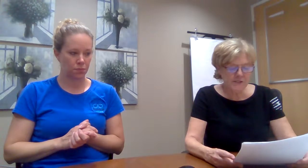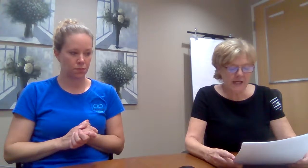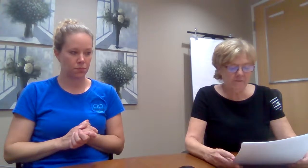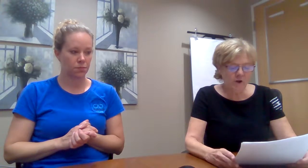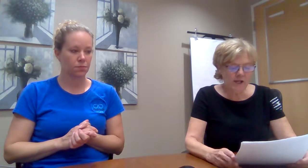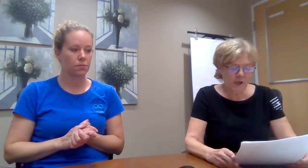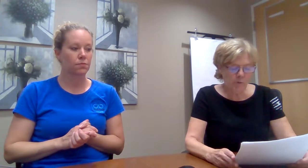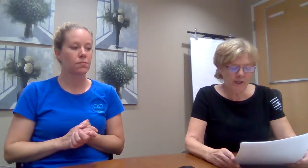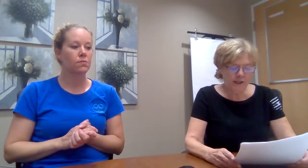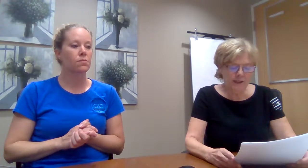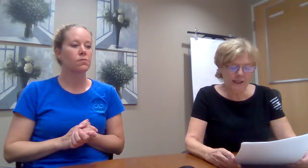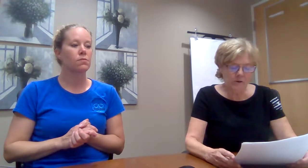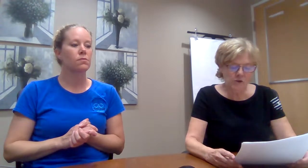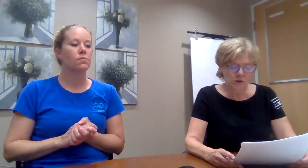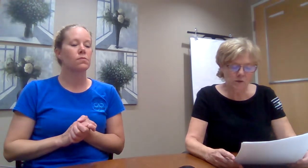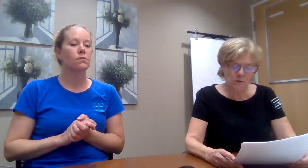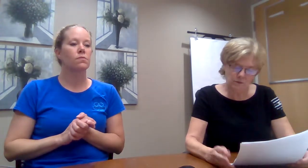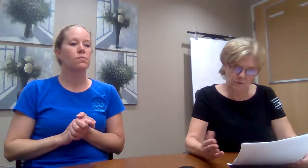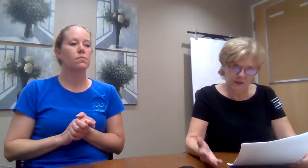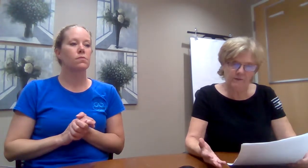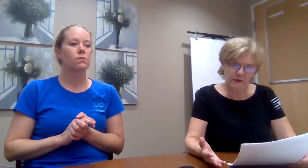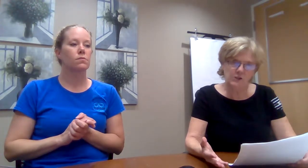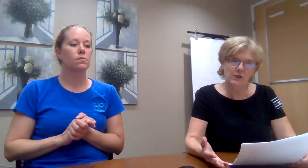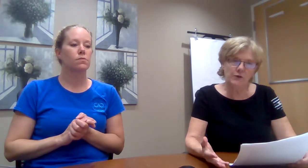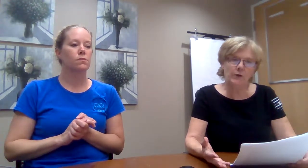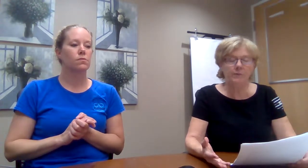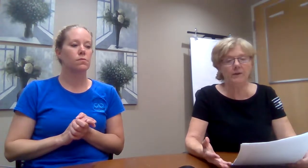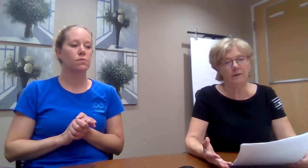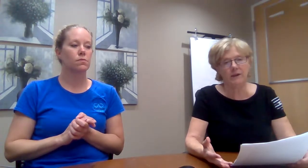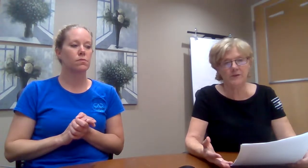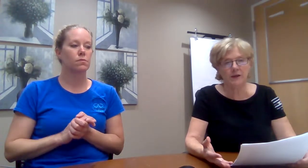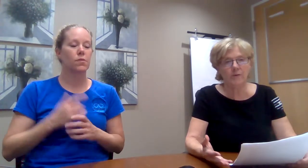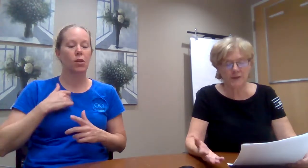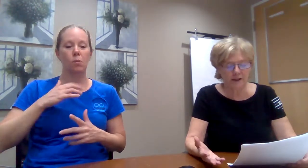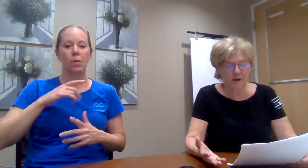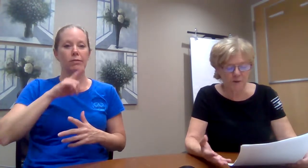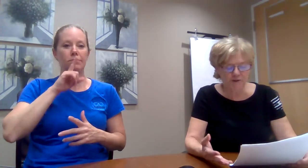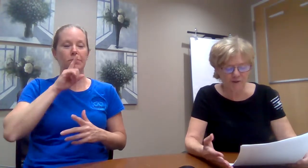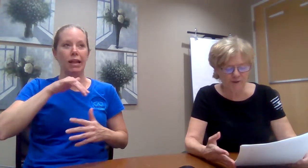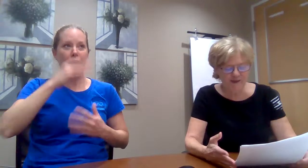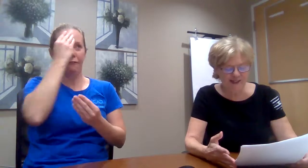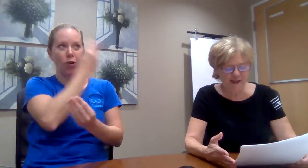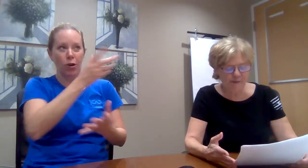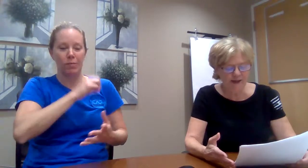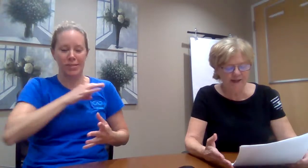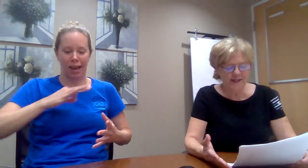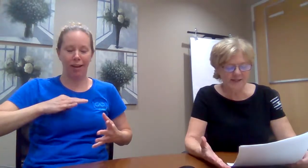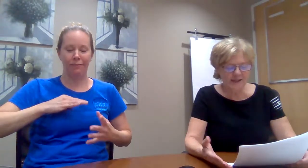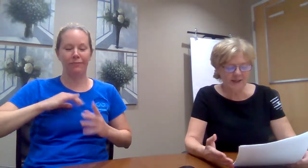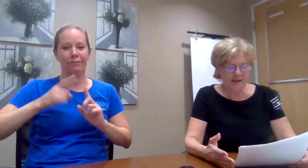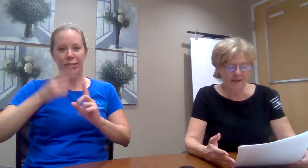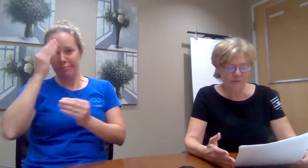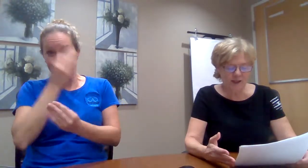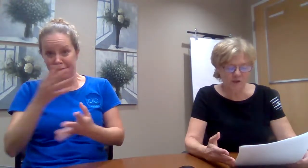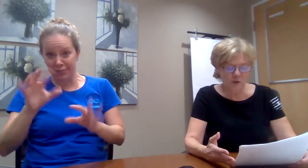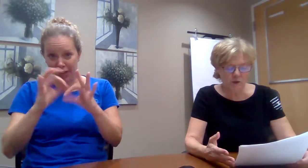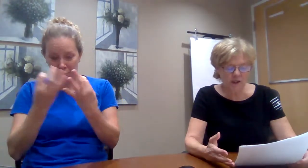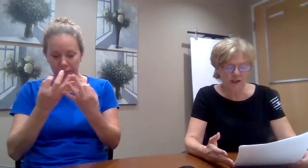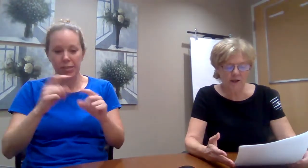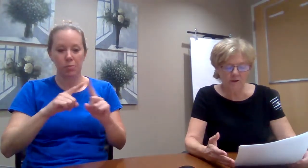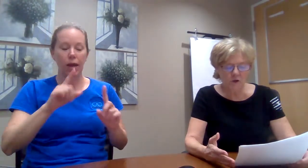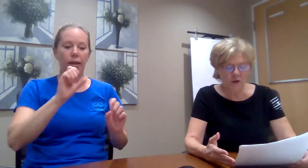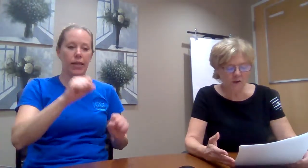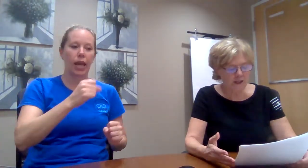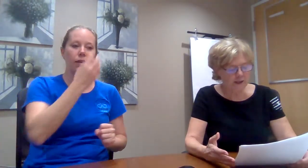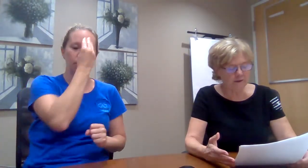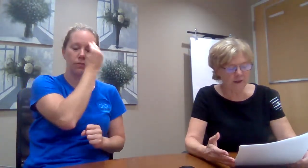So staff are now being allowed to, we haven't actually told them this yet, we're telling you before we tell them, is that they can begin to work